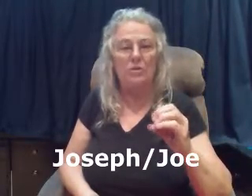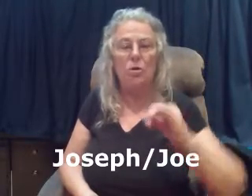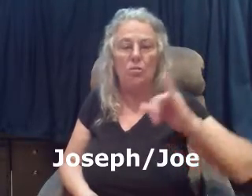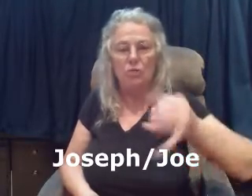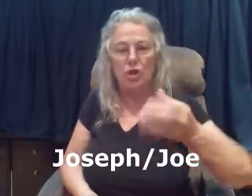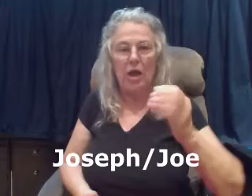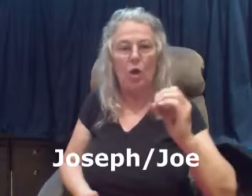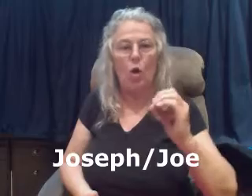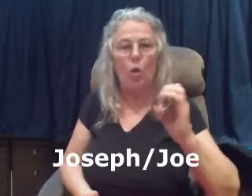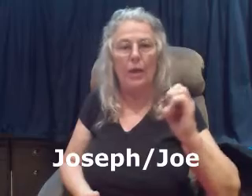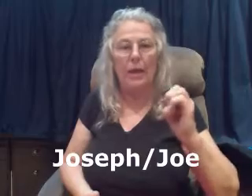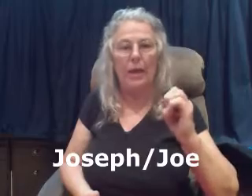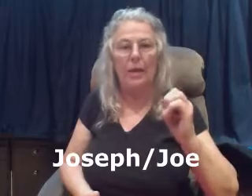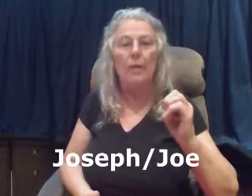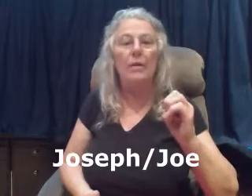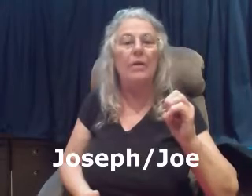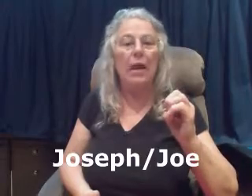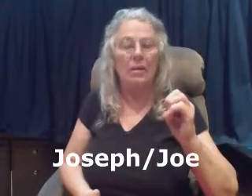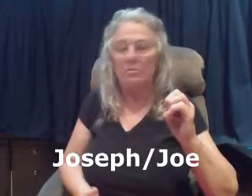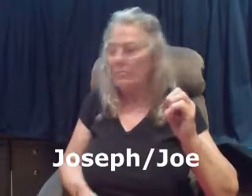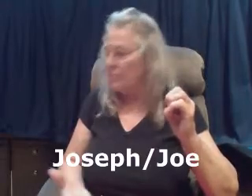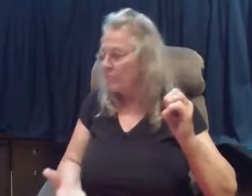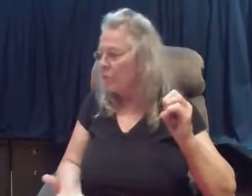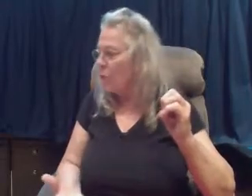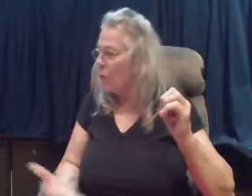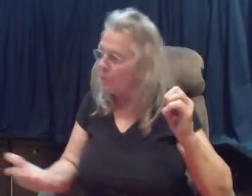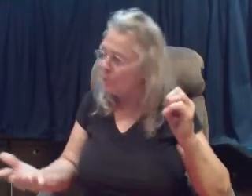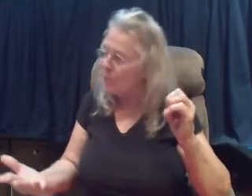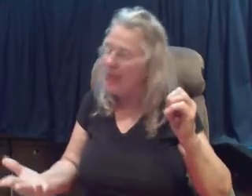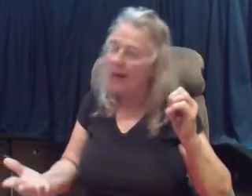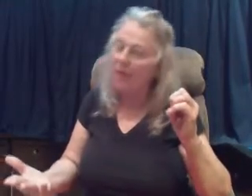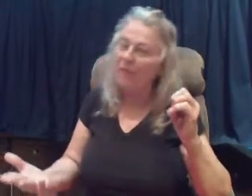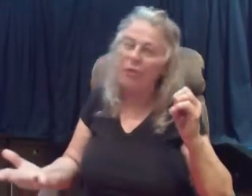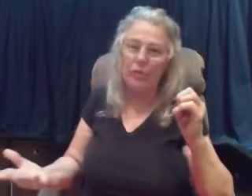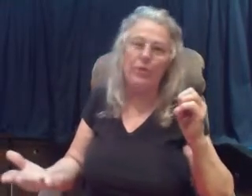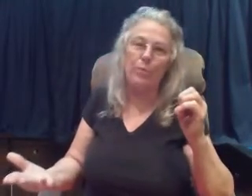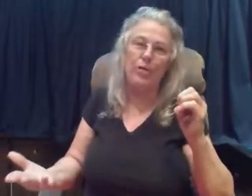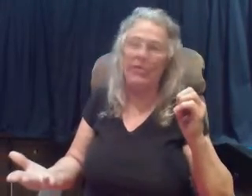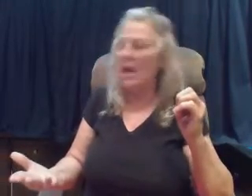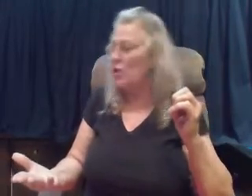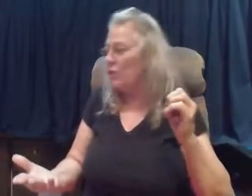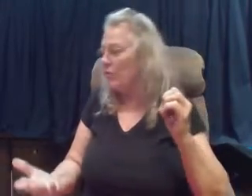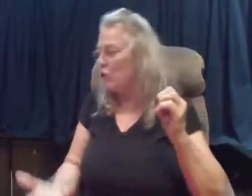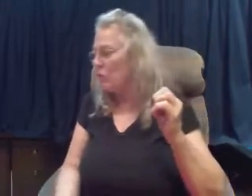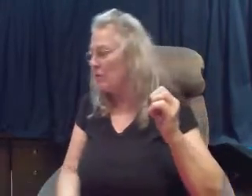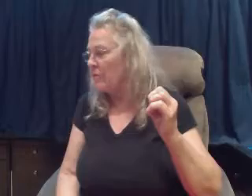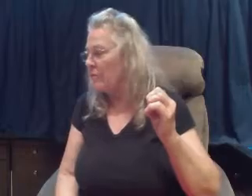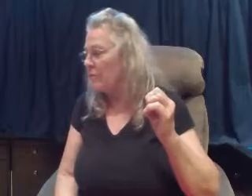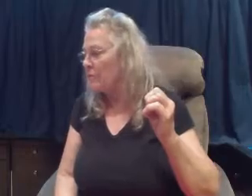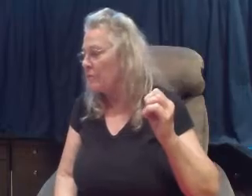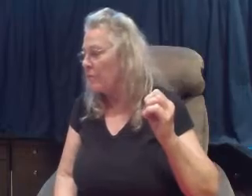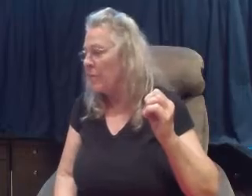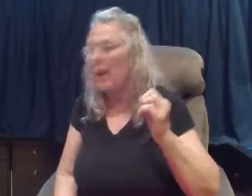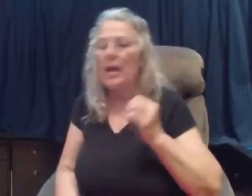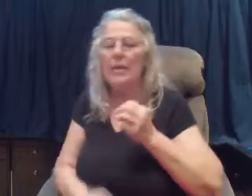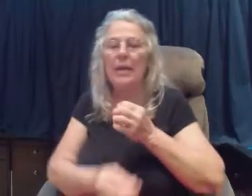So J-O-E. And so we kind of do an abbreviation for Joseph.